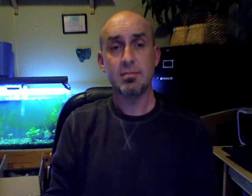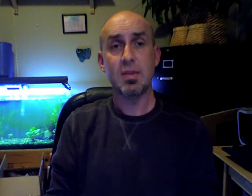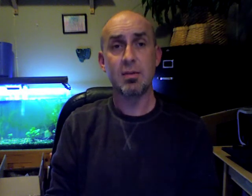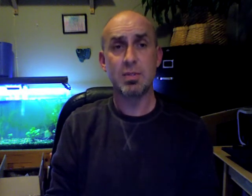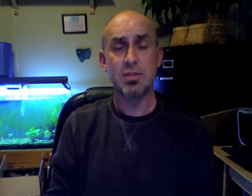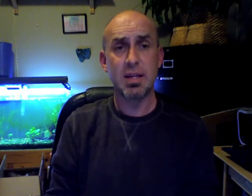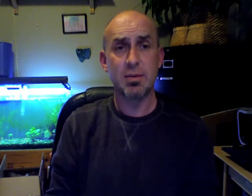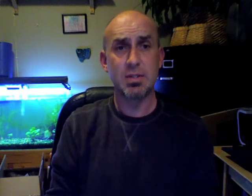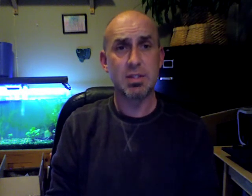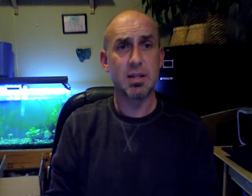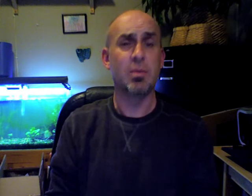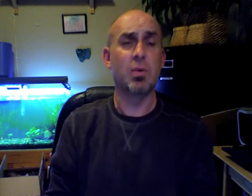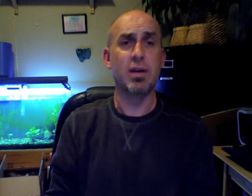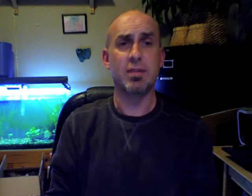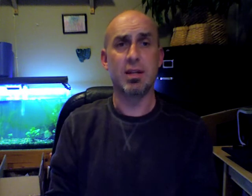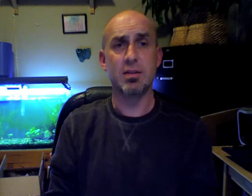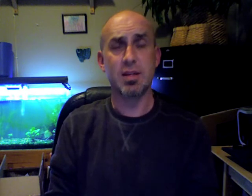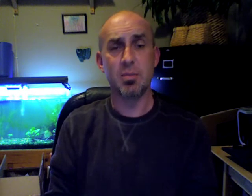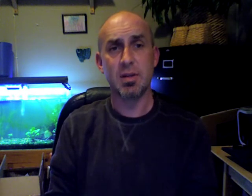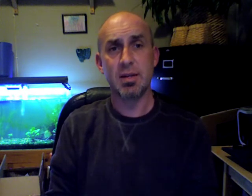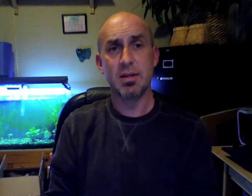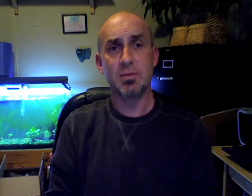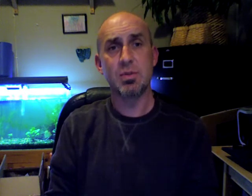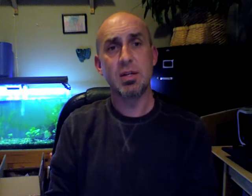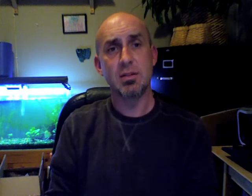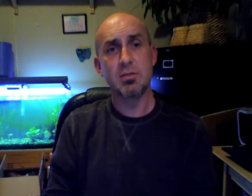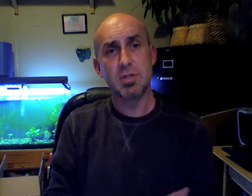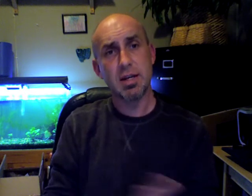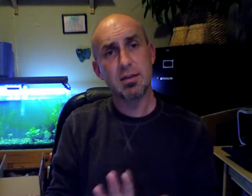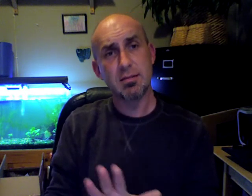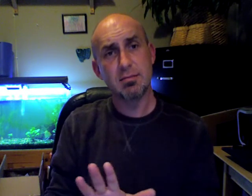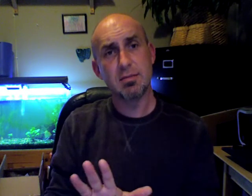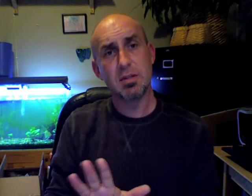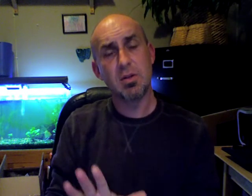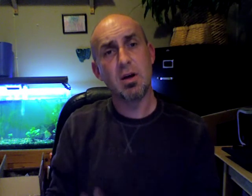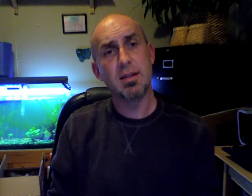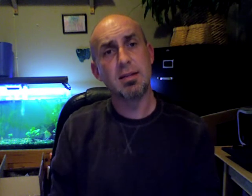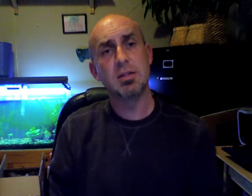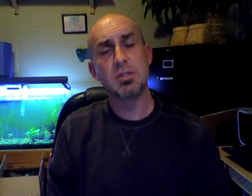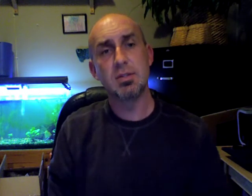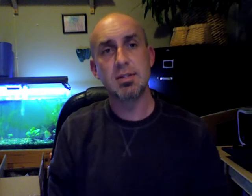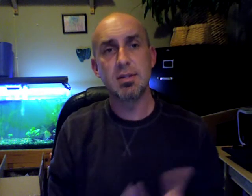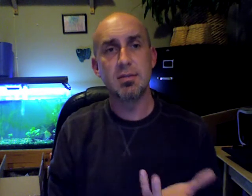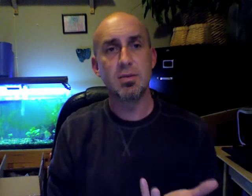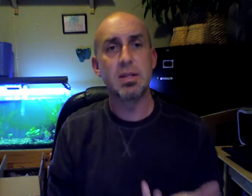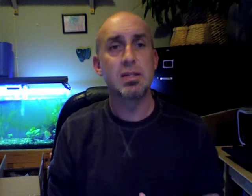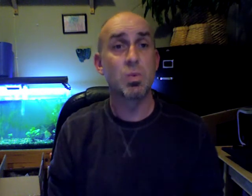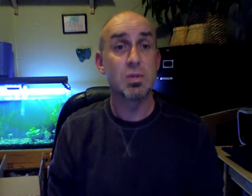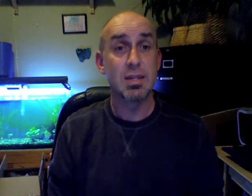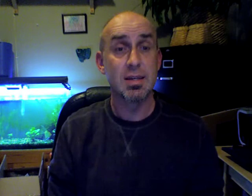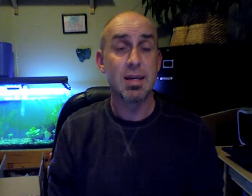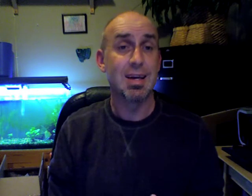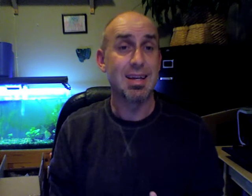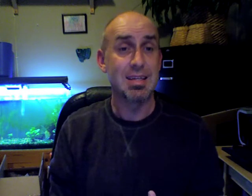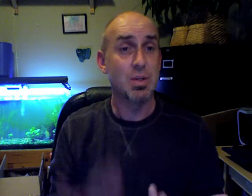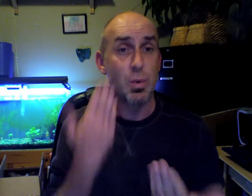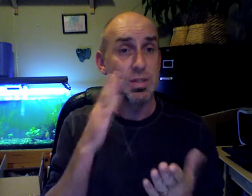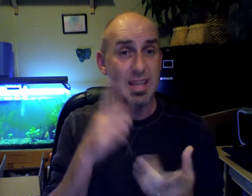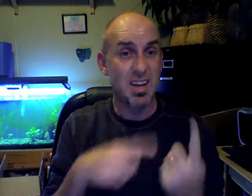And it's funny, I was just telling my wife that I looked up, trying to check, the online dictionaries to see if there were any of these words I didn't know the sign